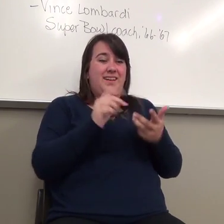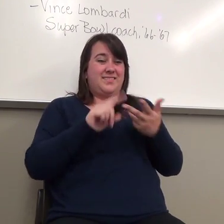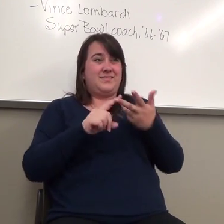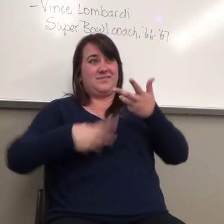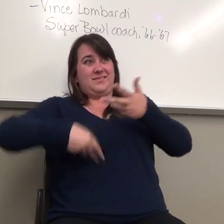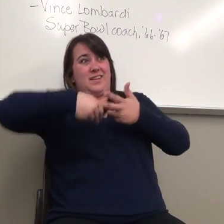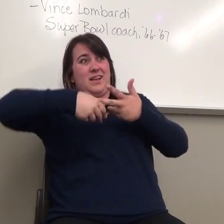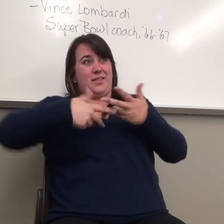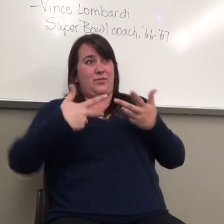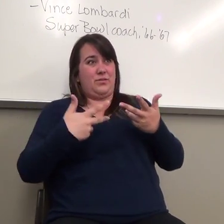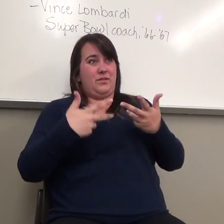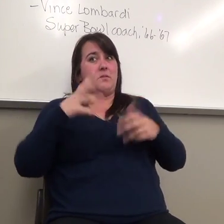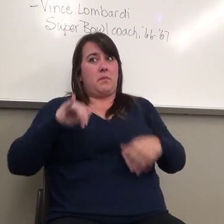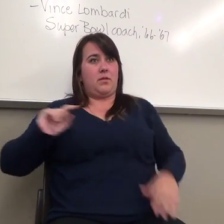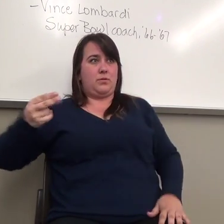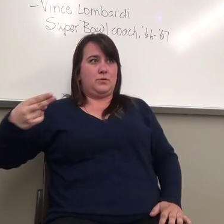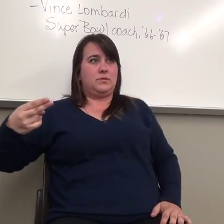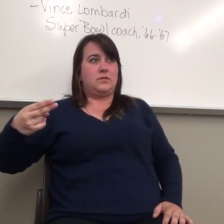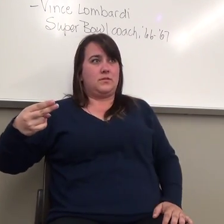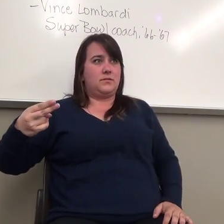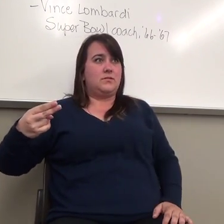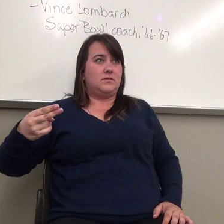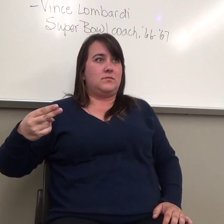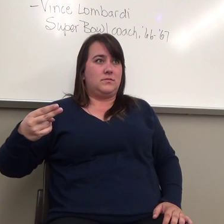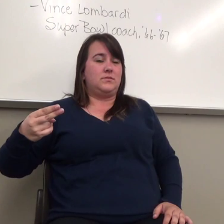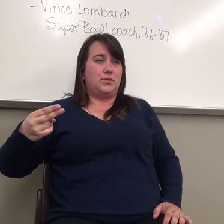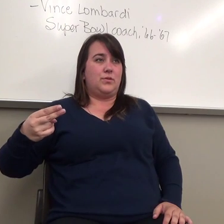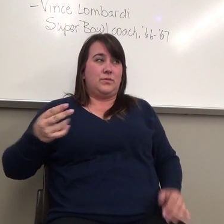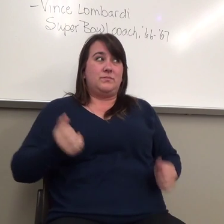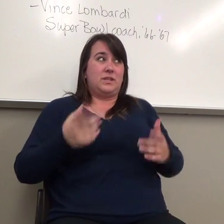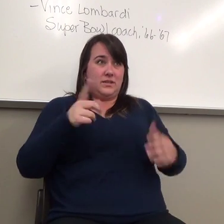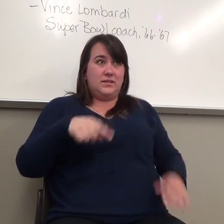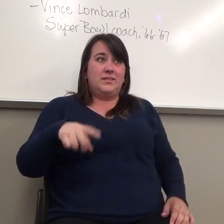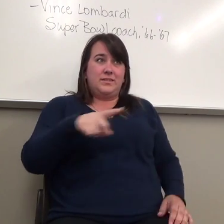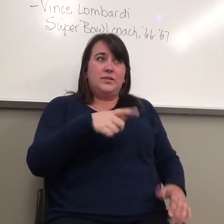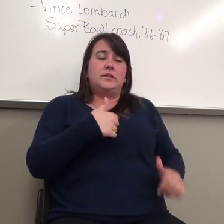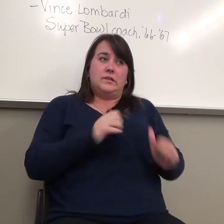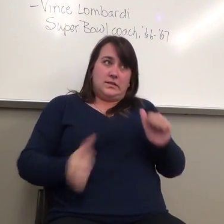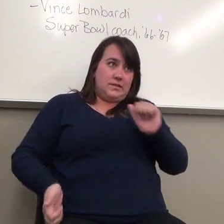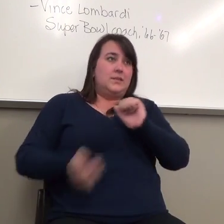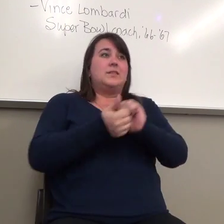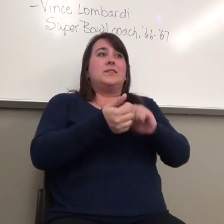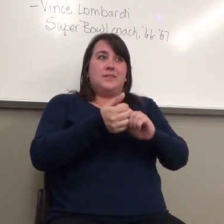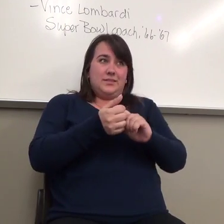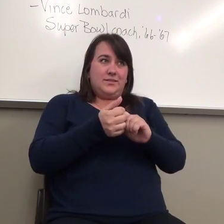by Thursday. So a lot of people have a lot of work to do.